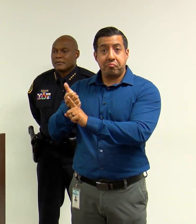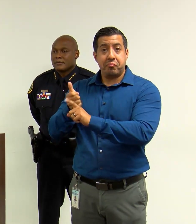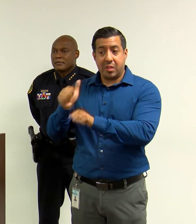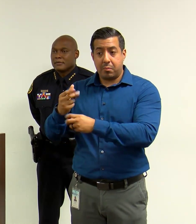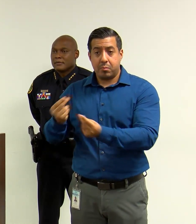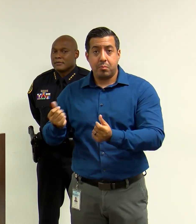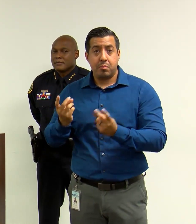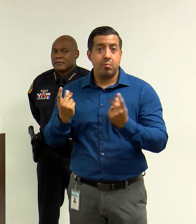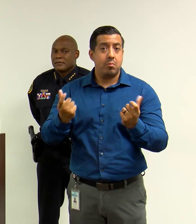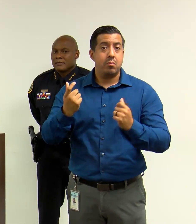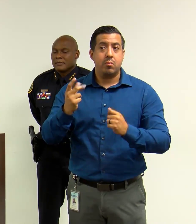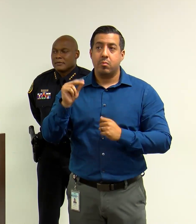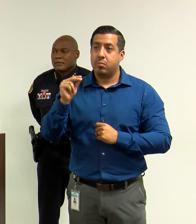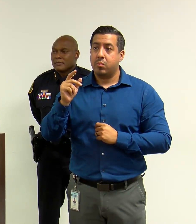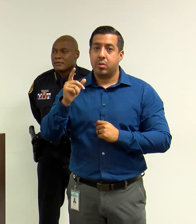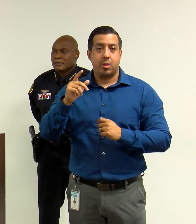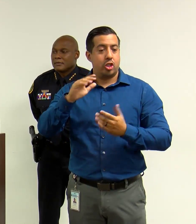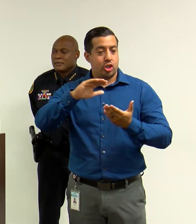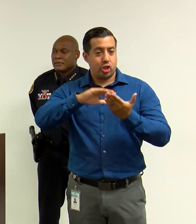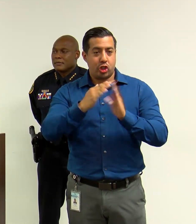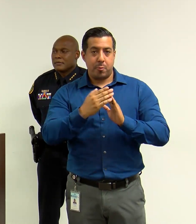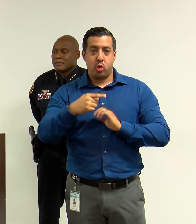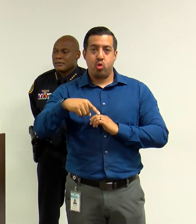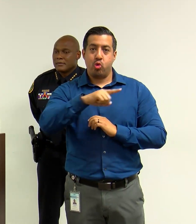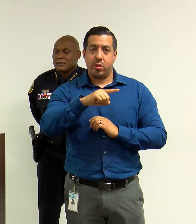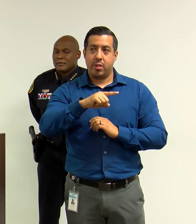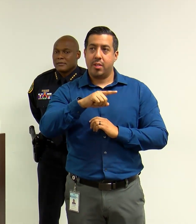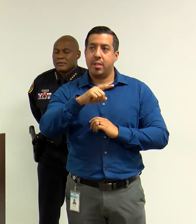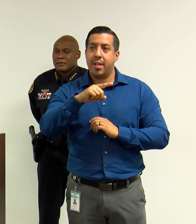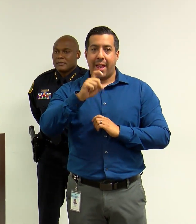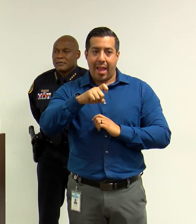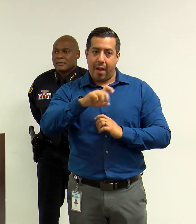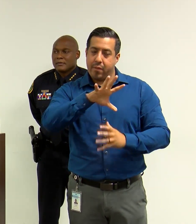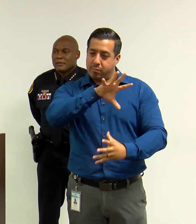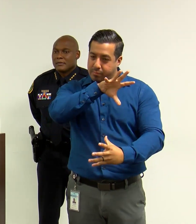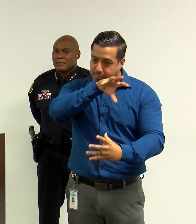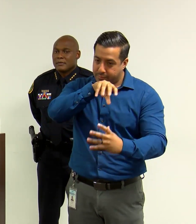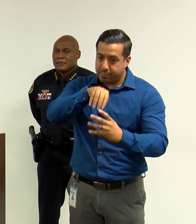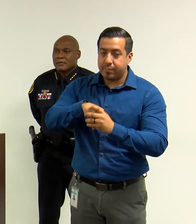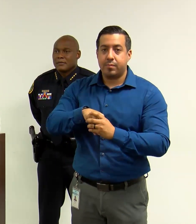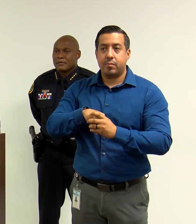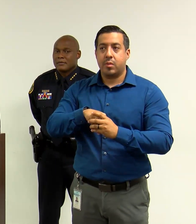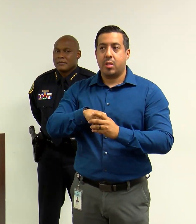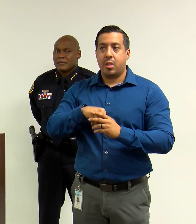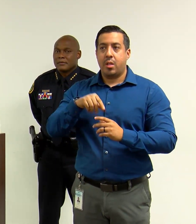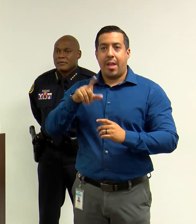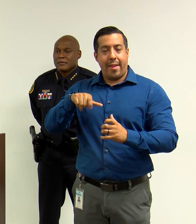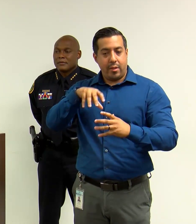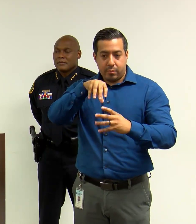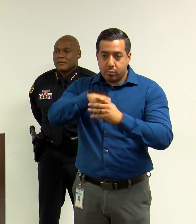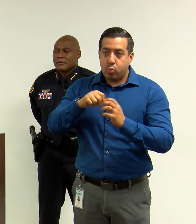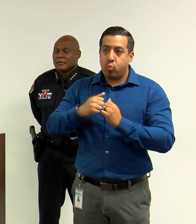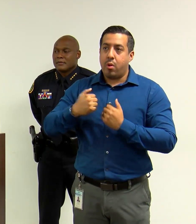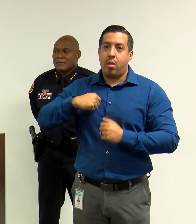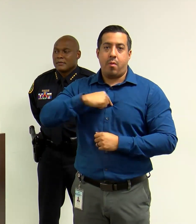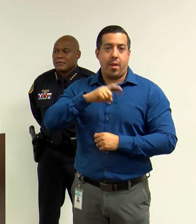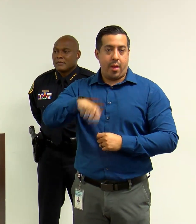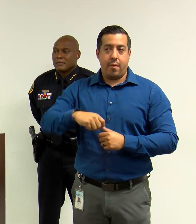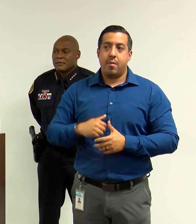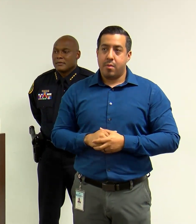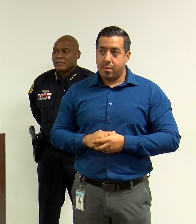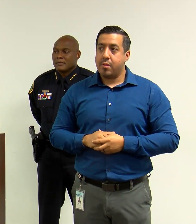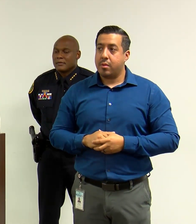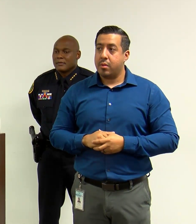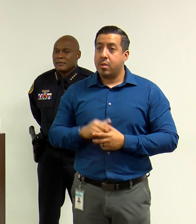themselves. The community has to get all the way into this game,